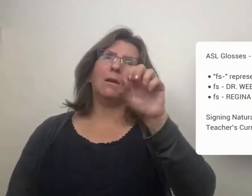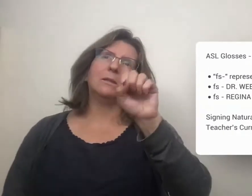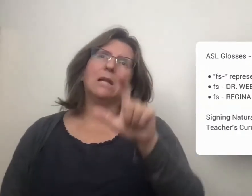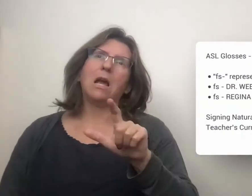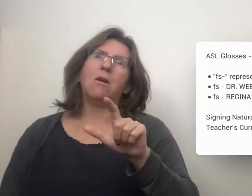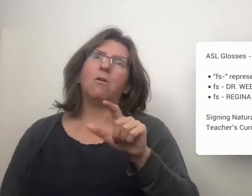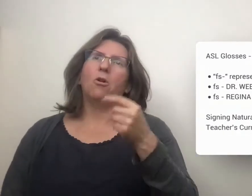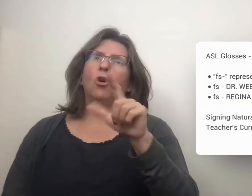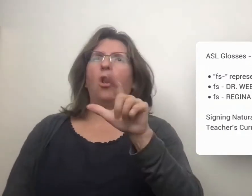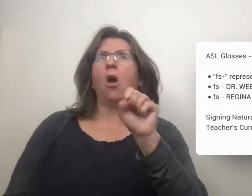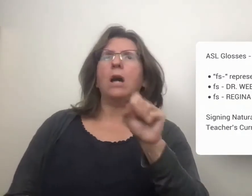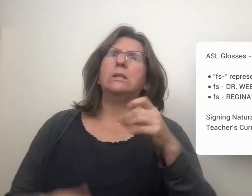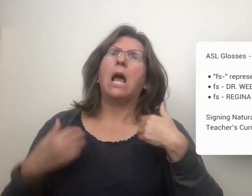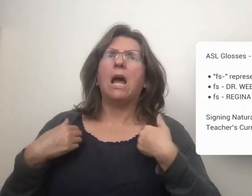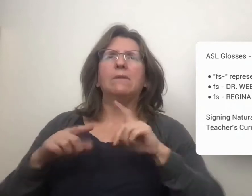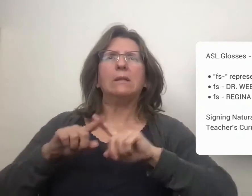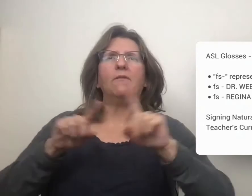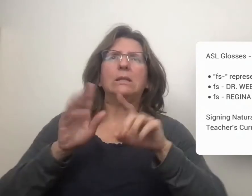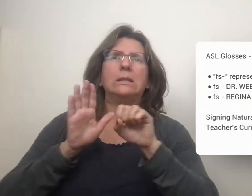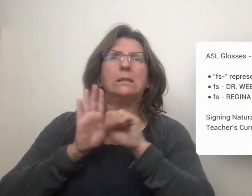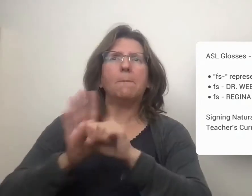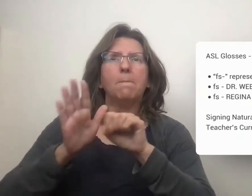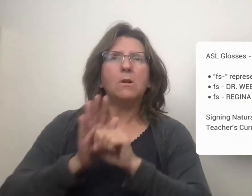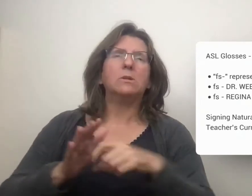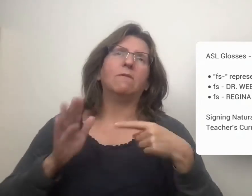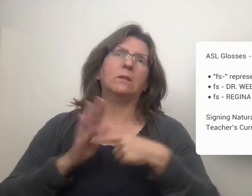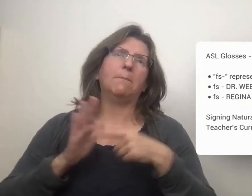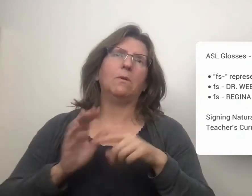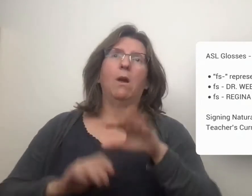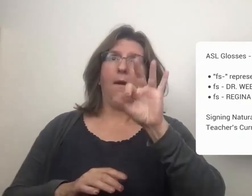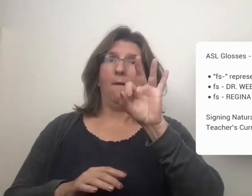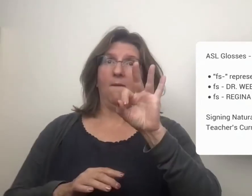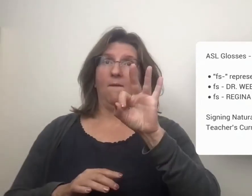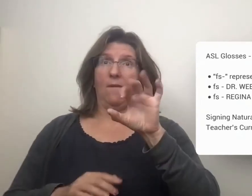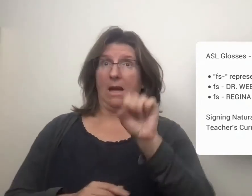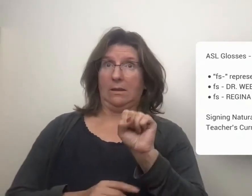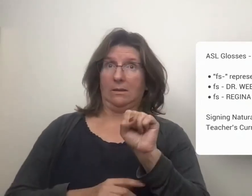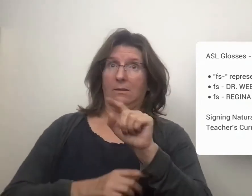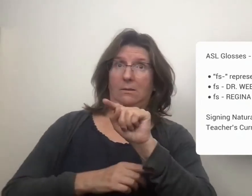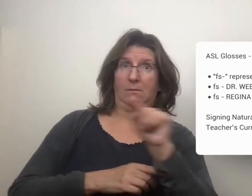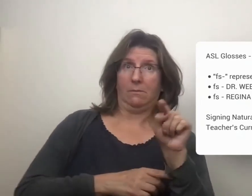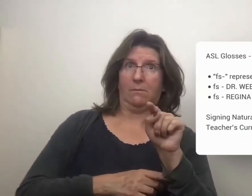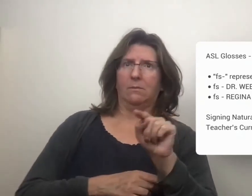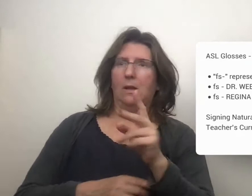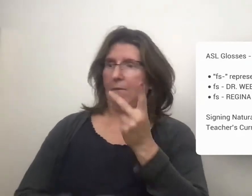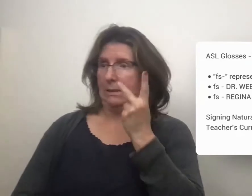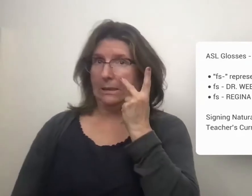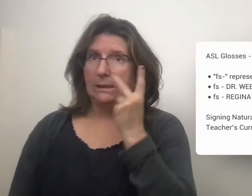ASL Gloss also incorporates additional symbols to help identify the sign and the meaning. If you